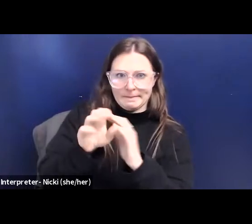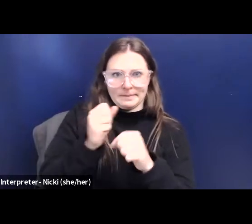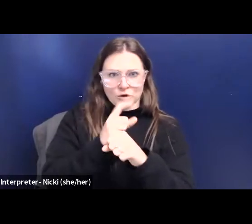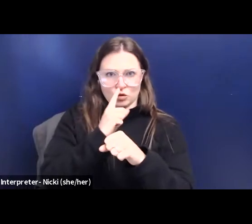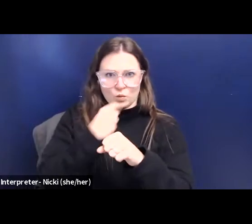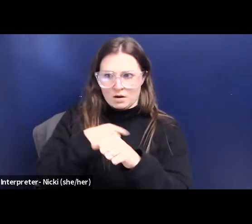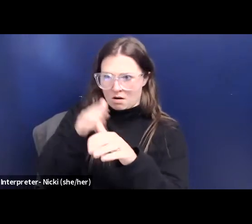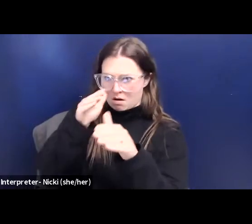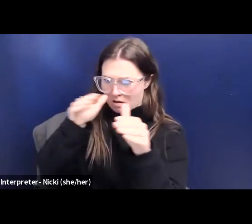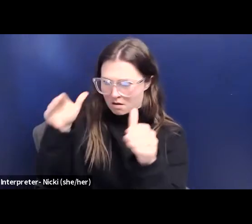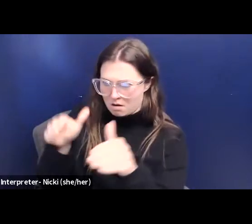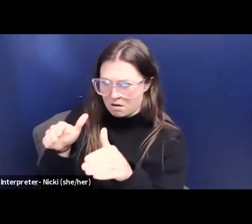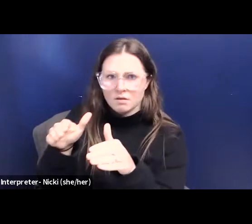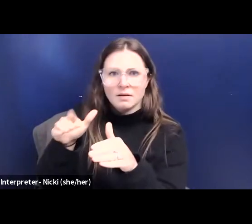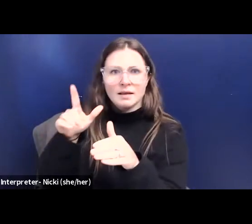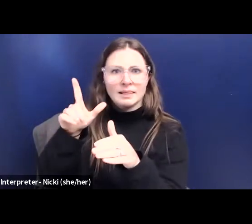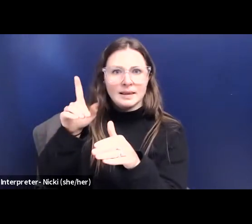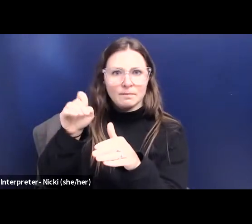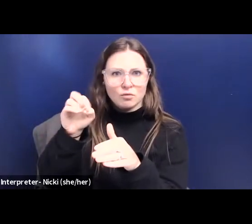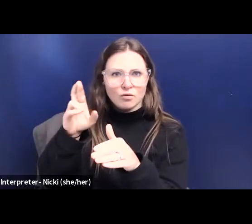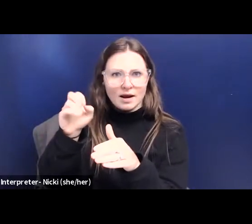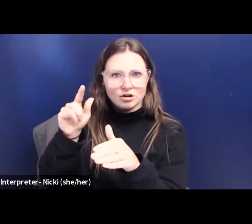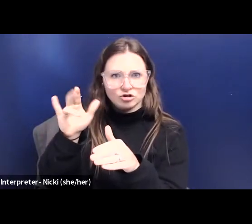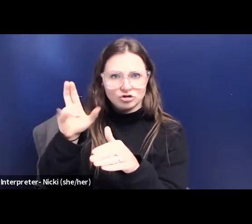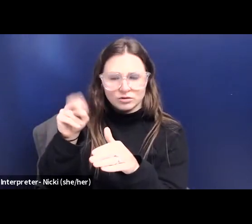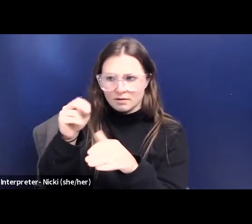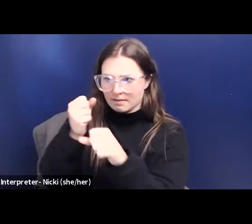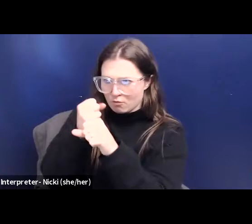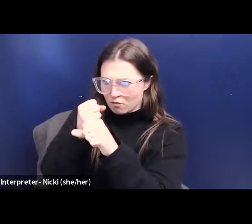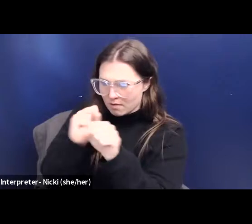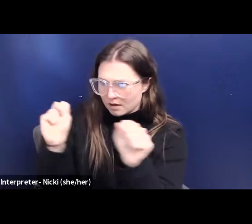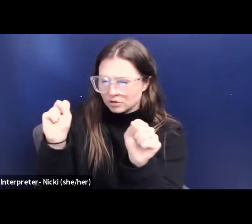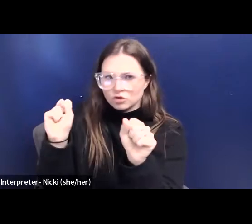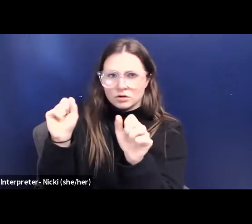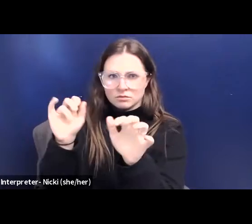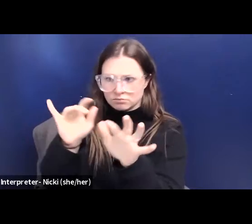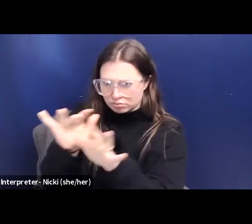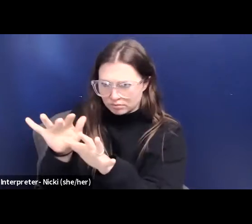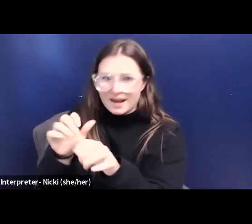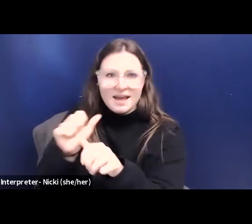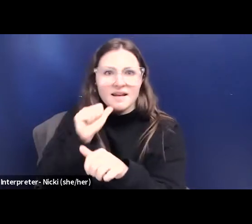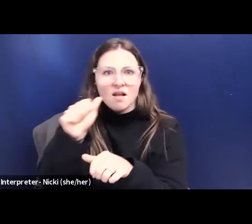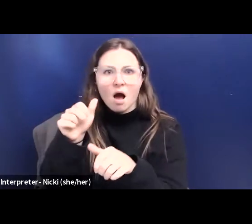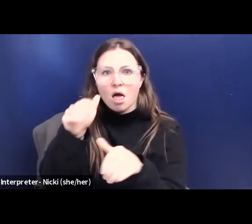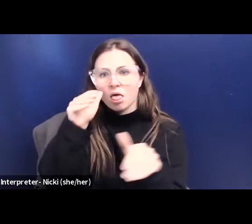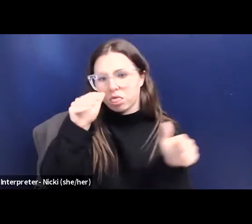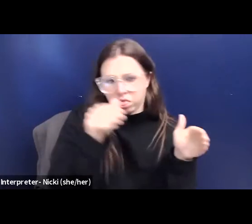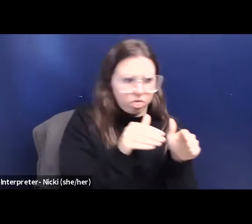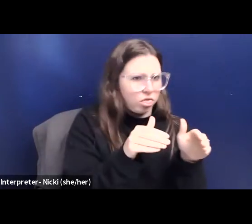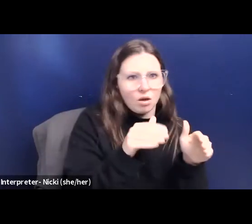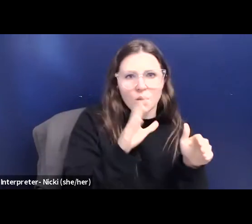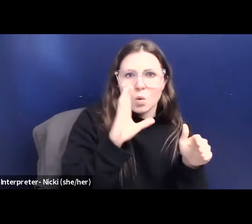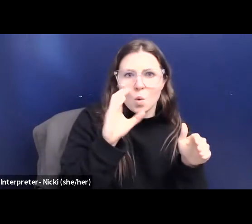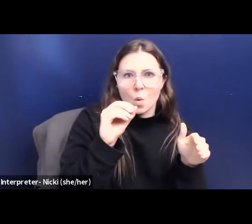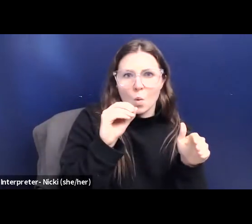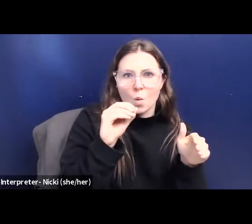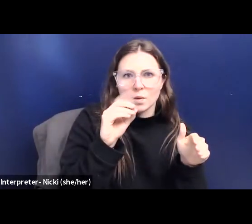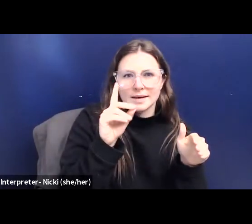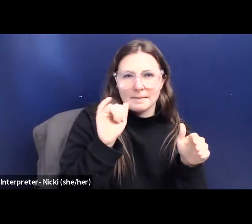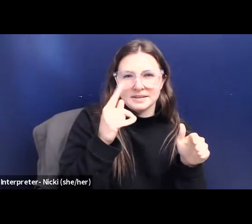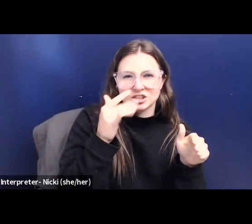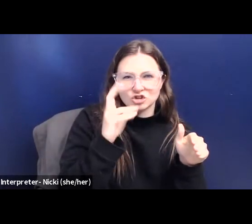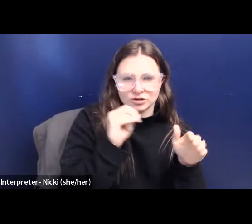abolition and not slipping into co-optation? So I'm gonna actually share a personal story to engage with that